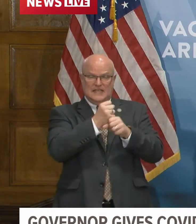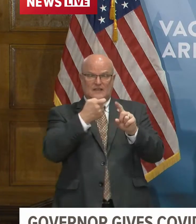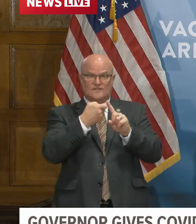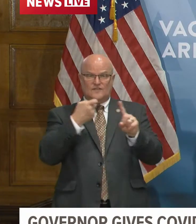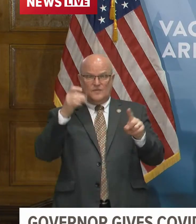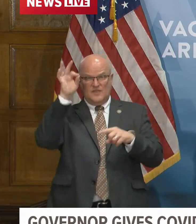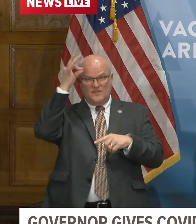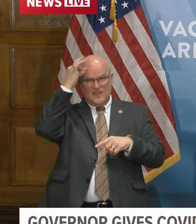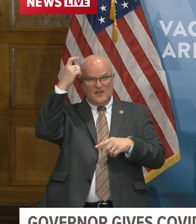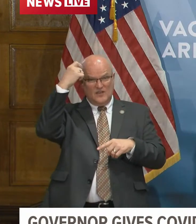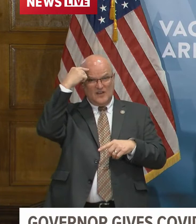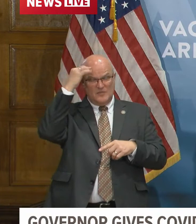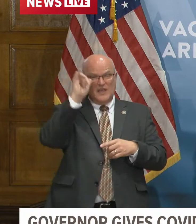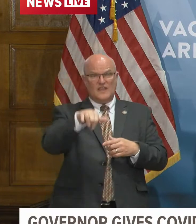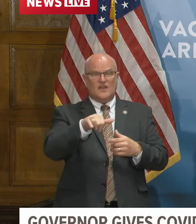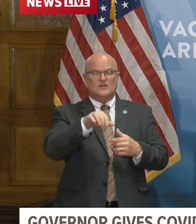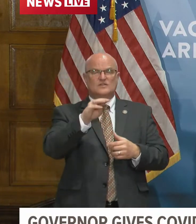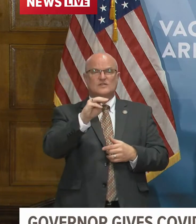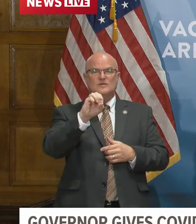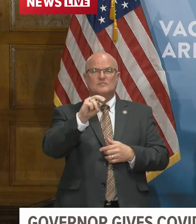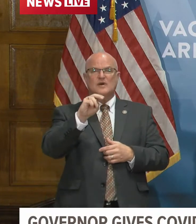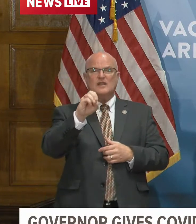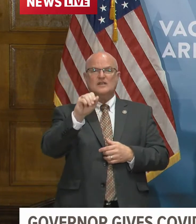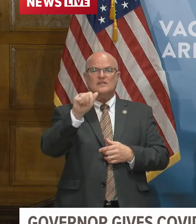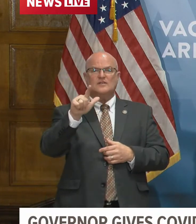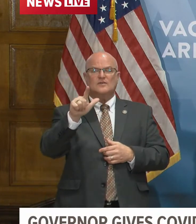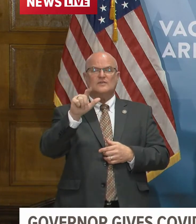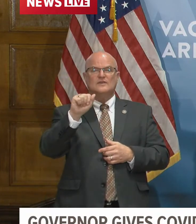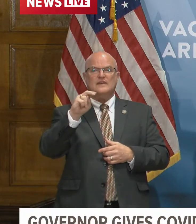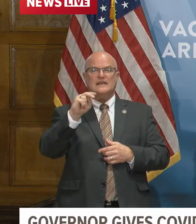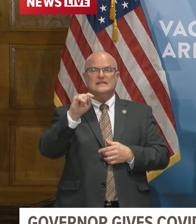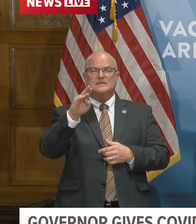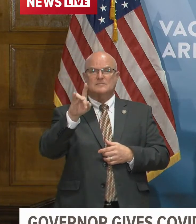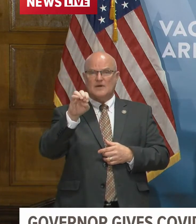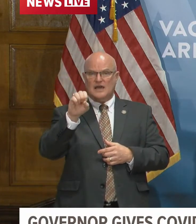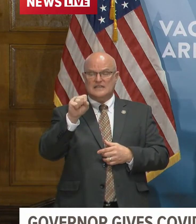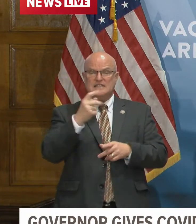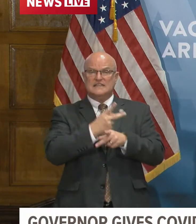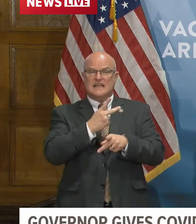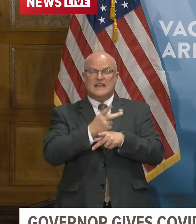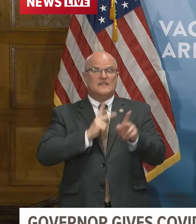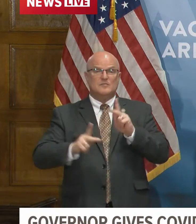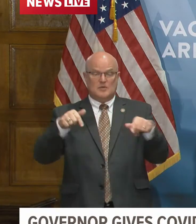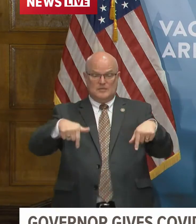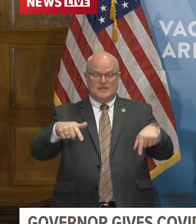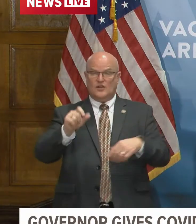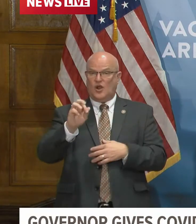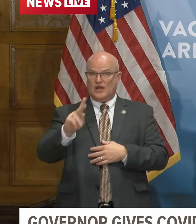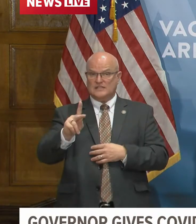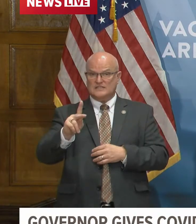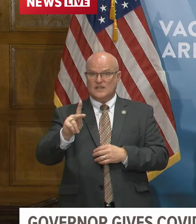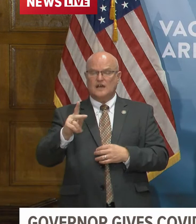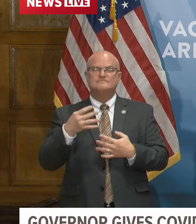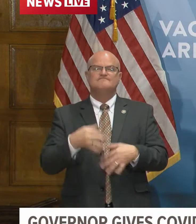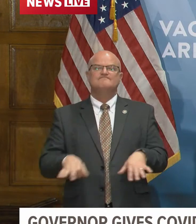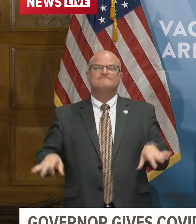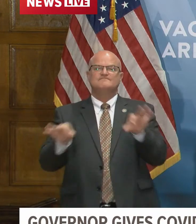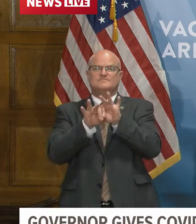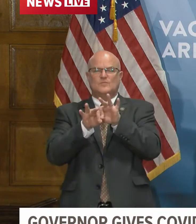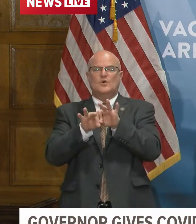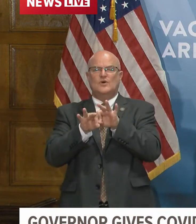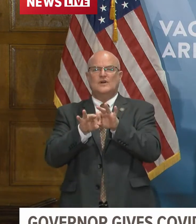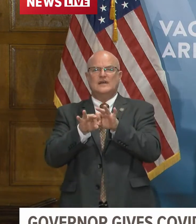the allocation of those monoclonal antibodies that we need to take care of the people in Arkansas. It is very important